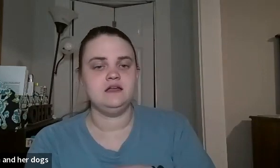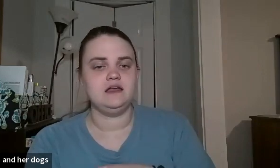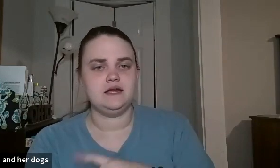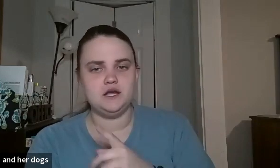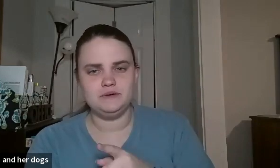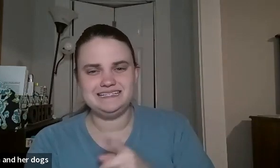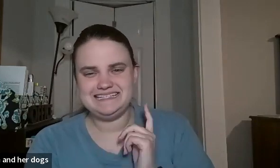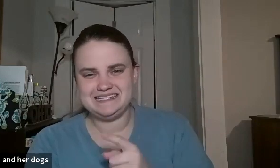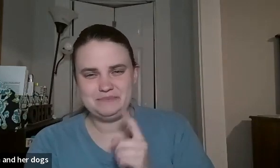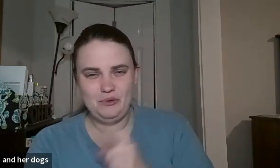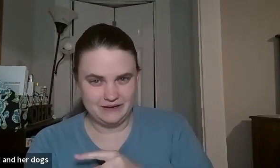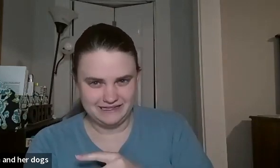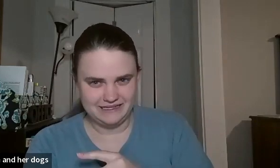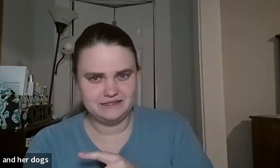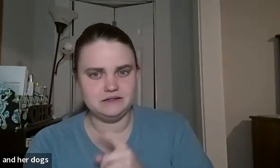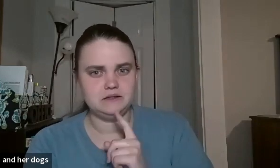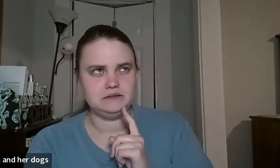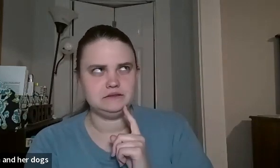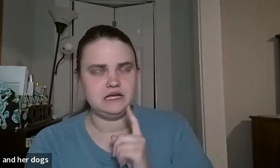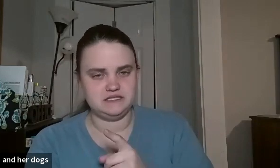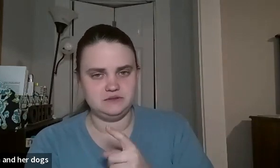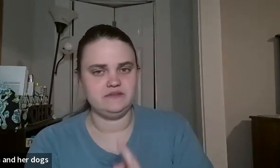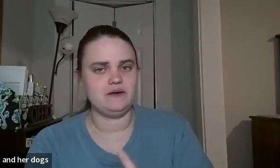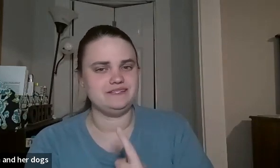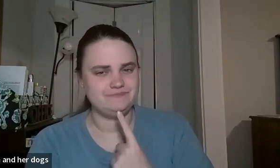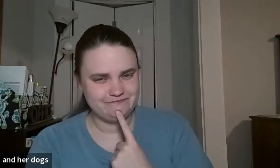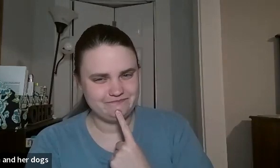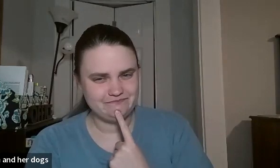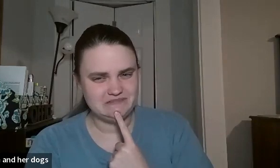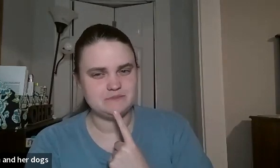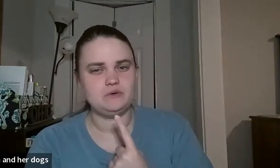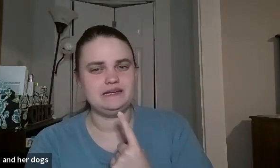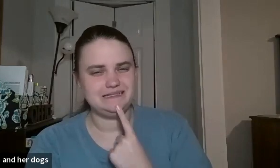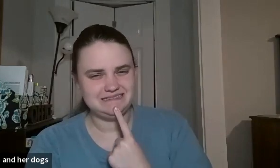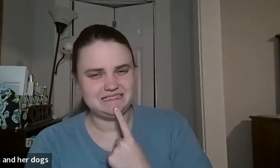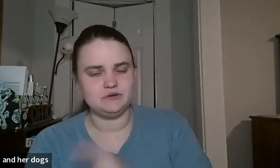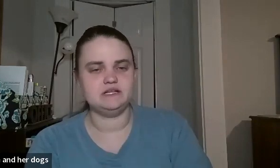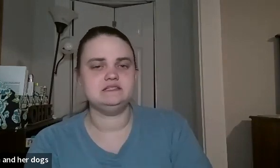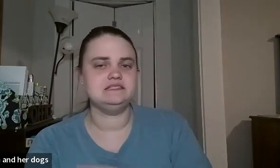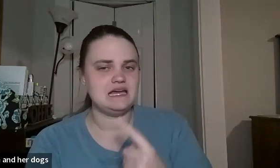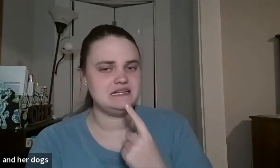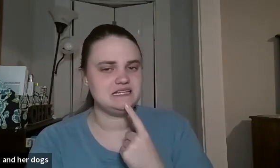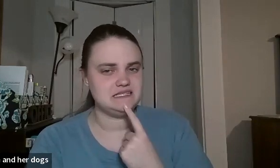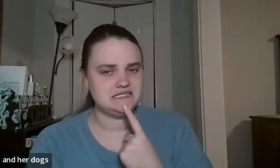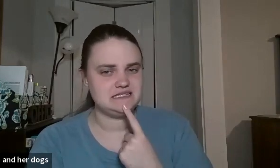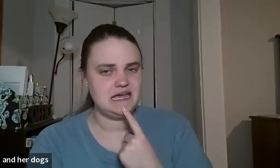Now I know we did disappointed last week, and that was disappointed. Said is like